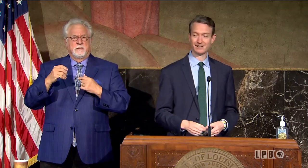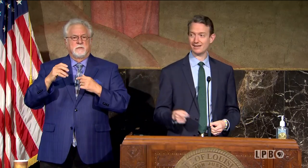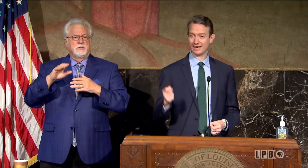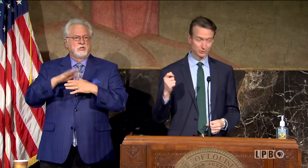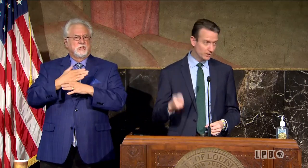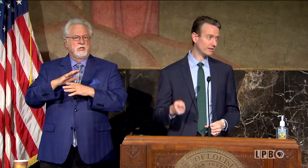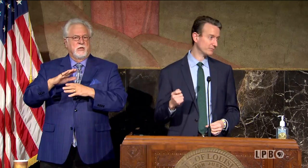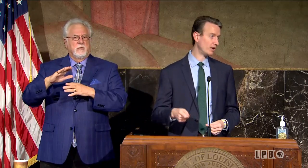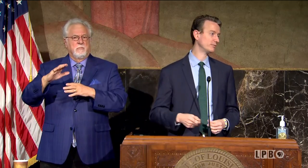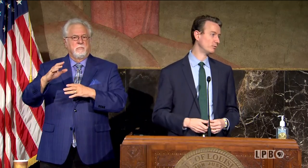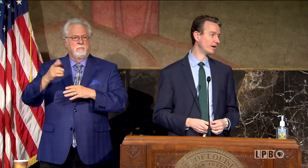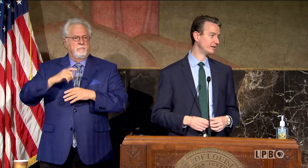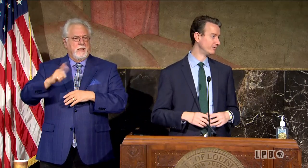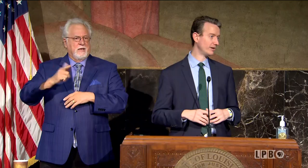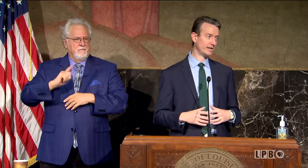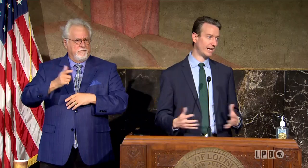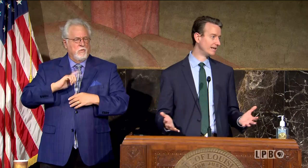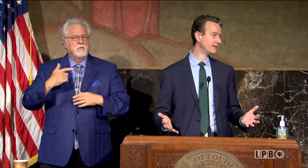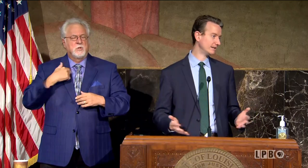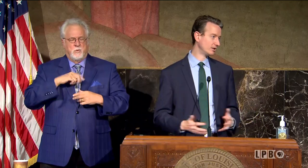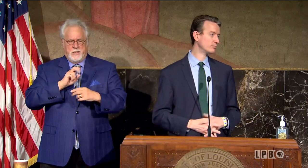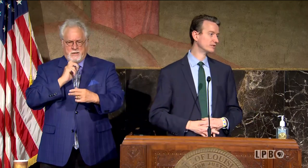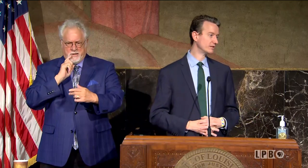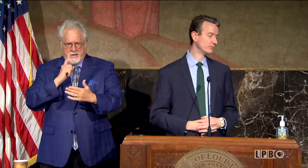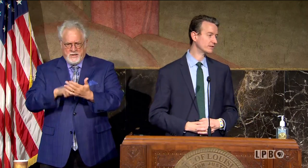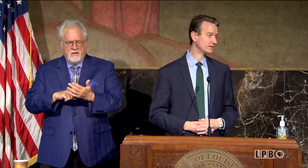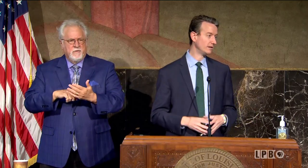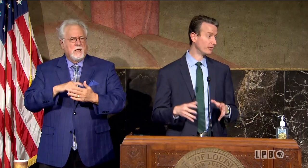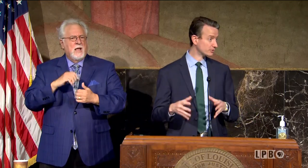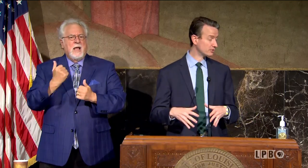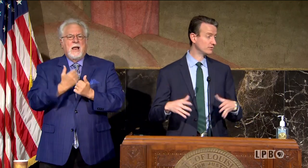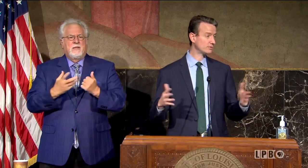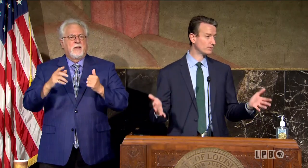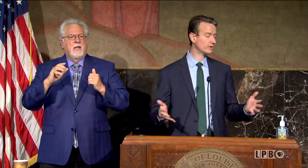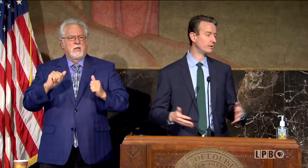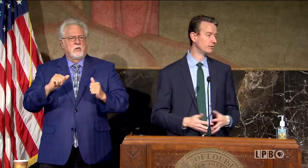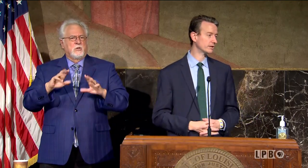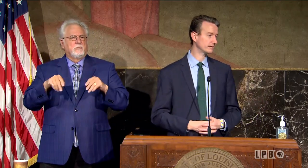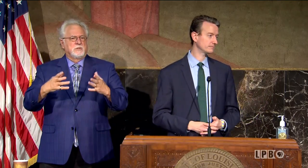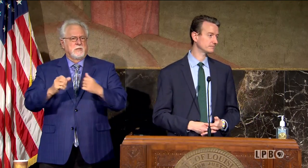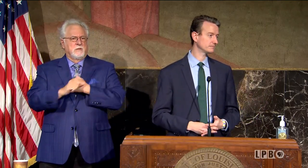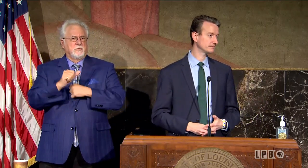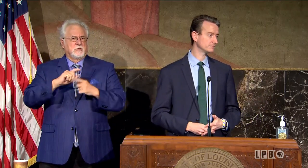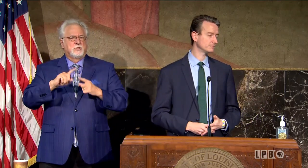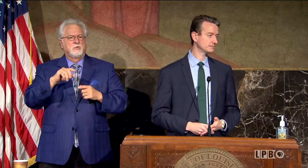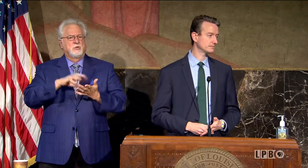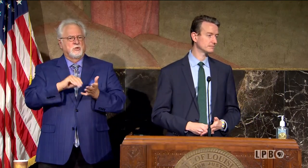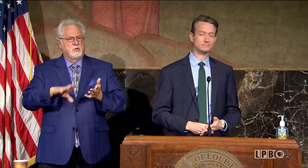the day, as quickly as possible, we're identifying anything that could present a risk to other students or to the public.